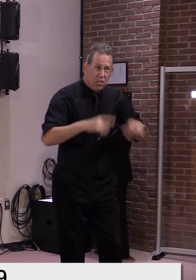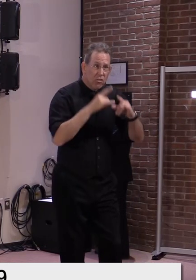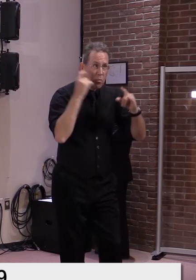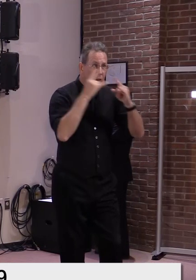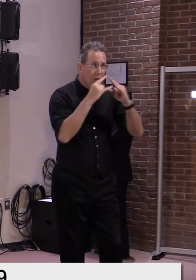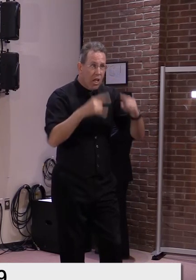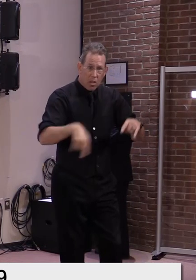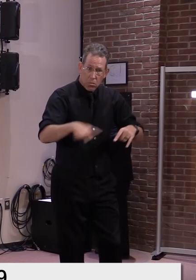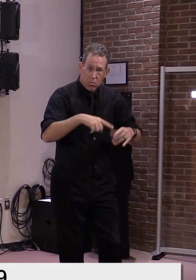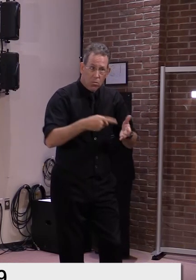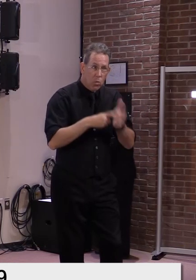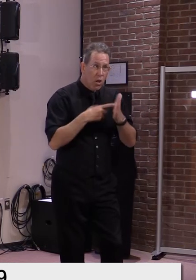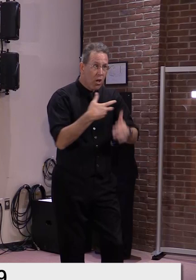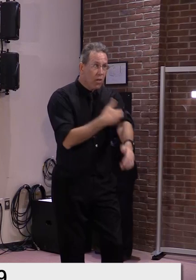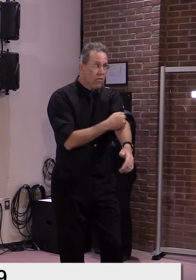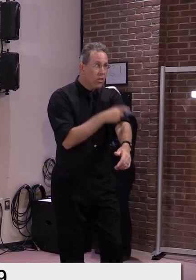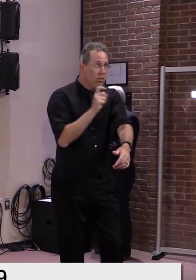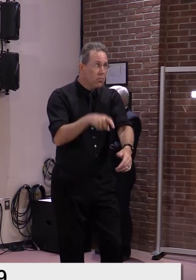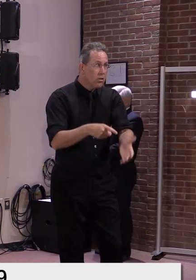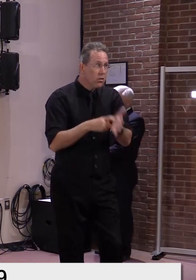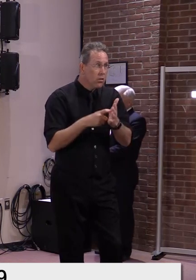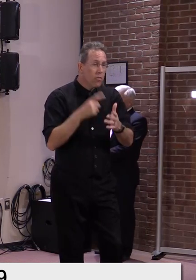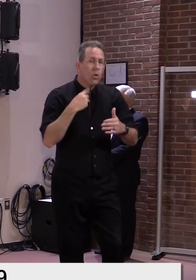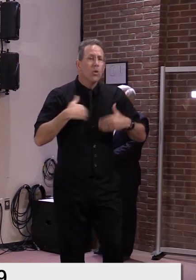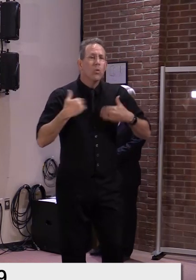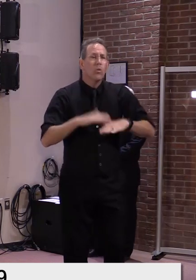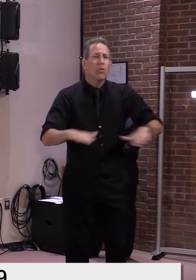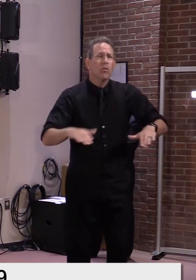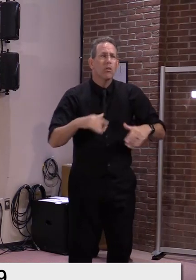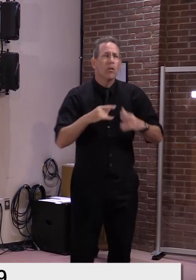differently than kids who have been vaccinated?